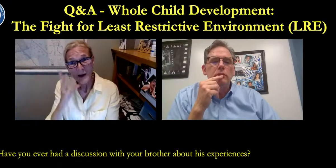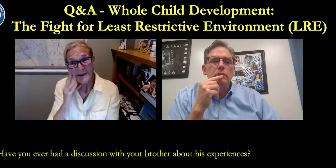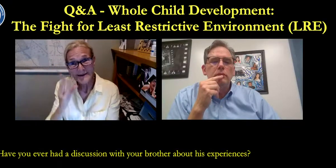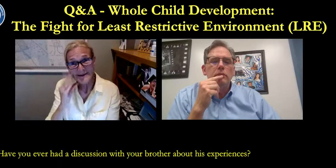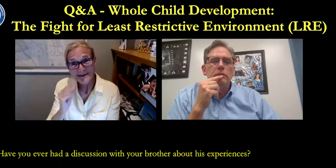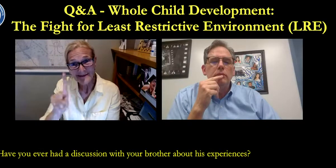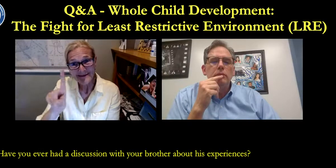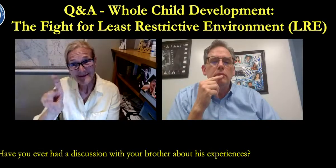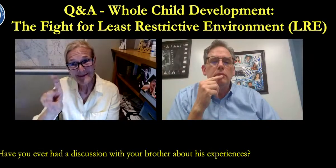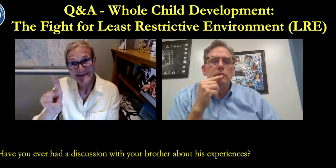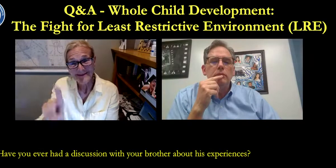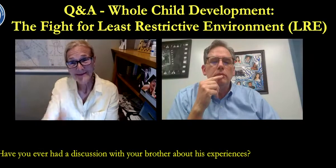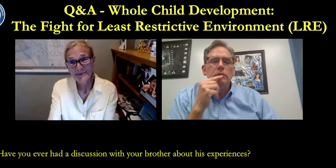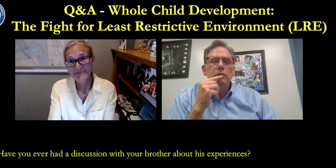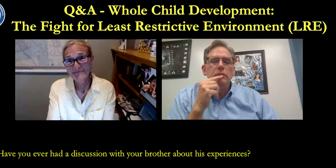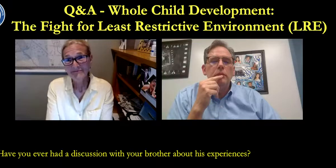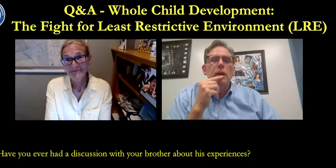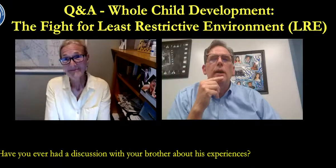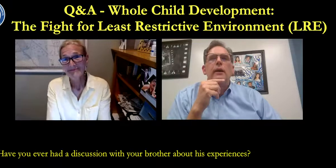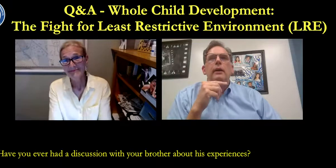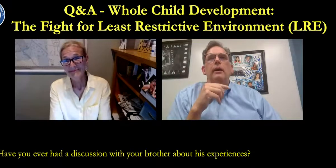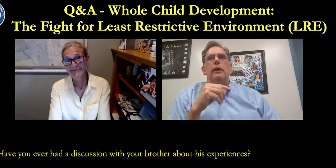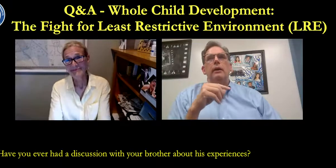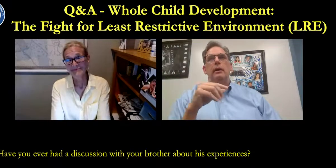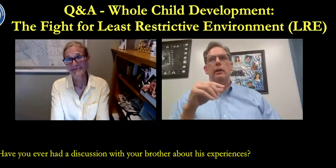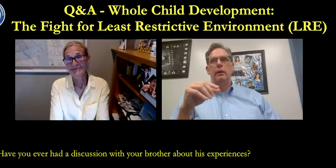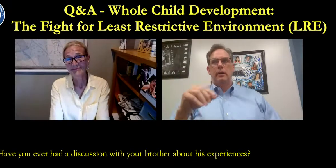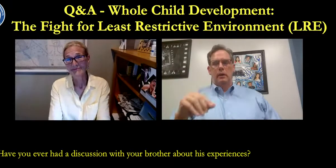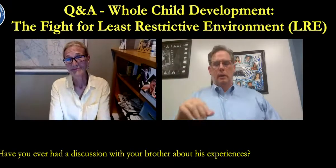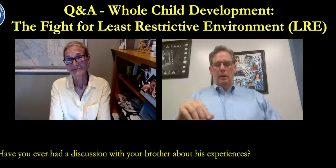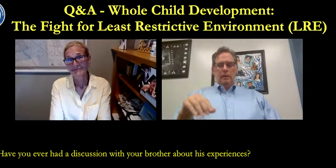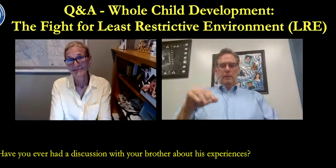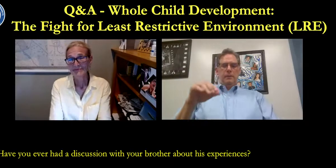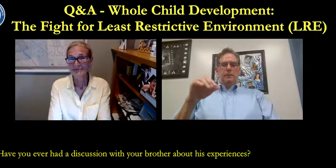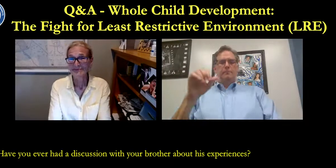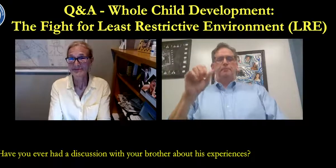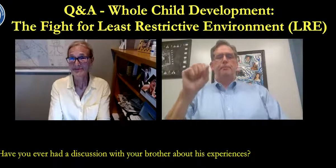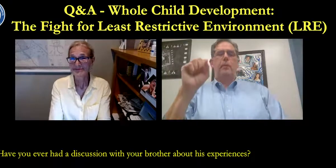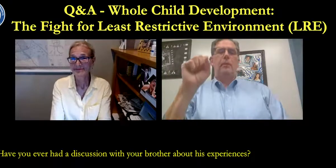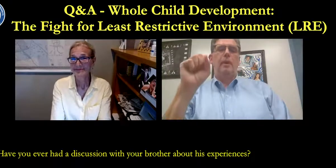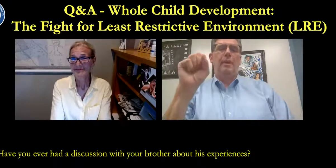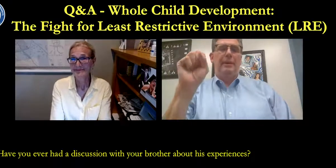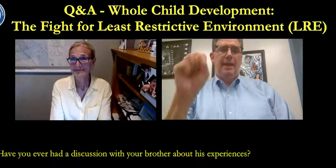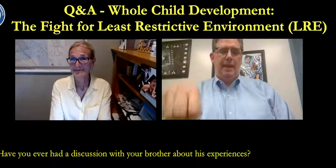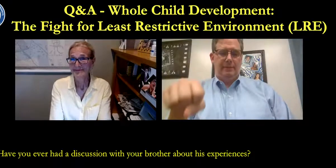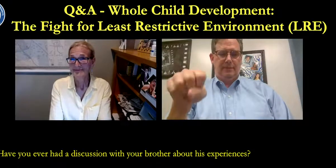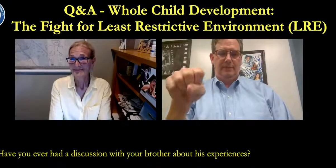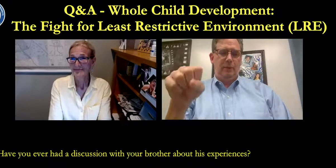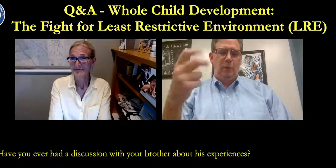Have you ever had a discussion with your brother about his experiences?